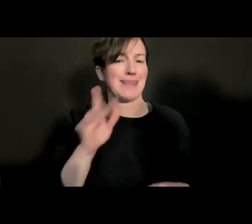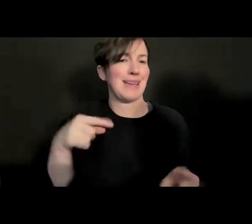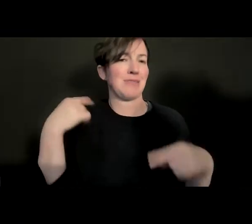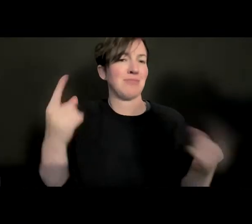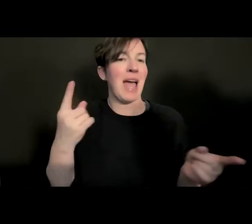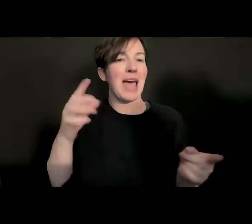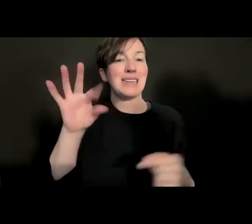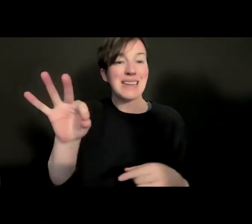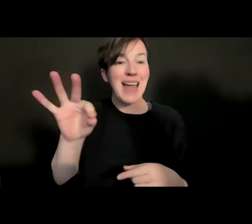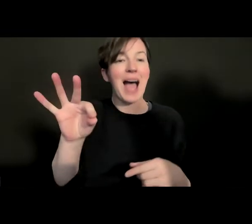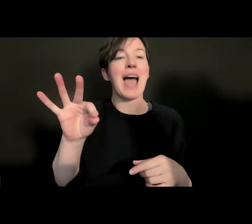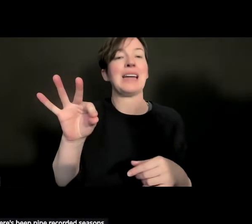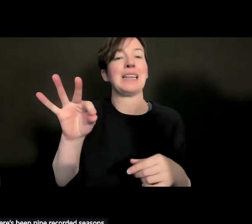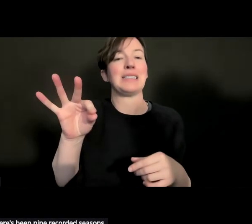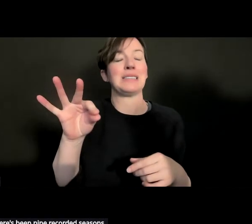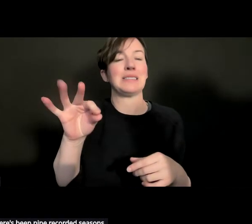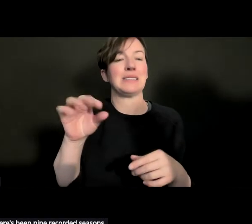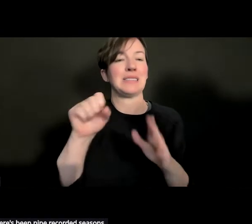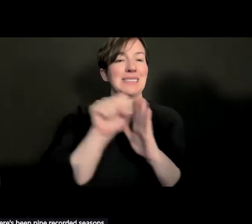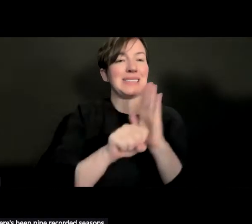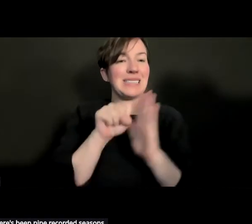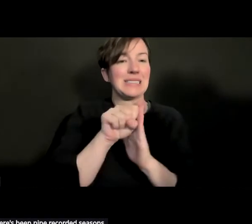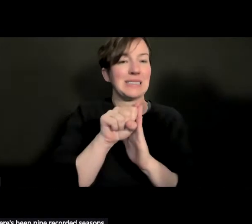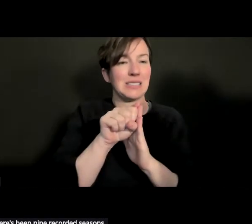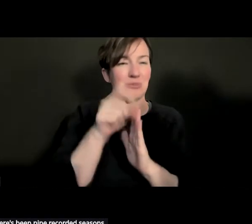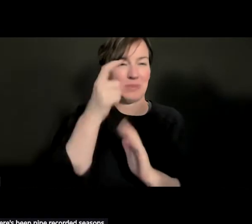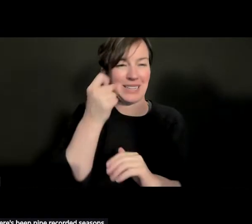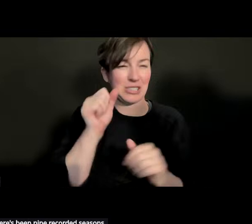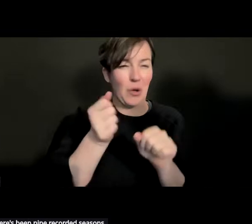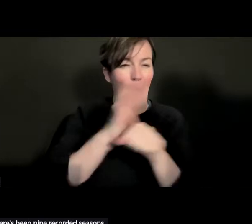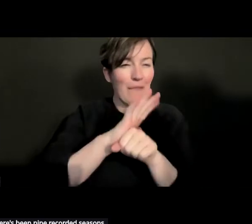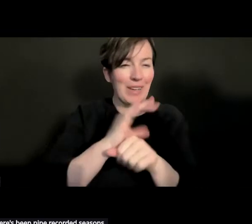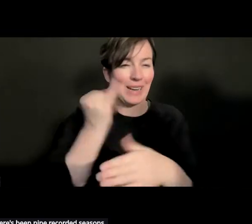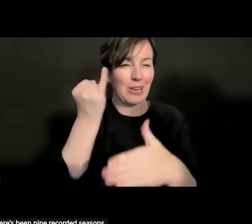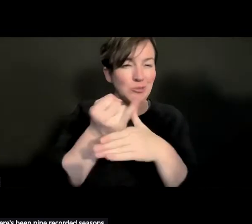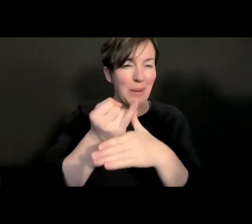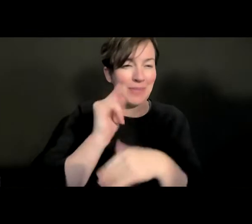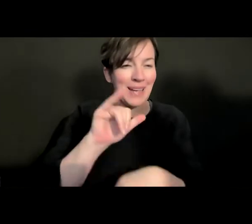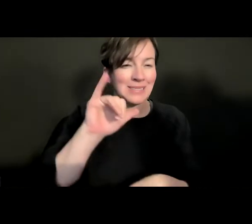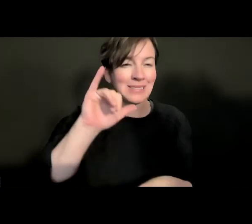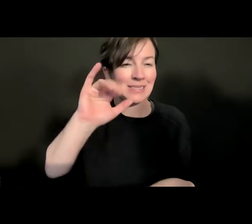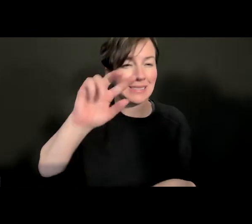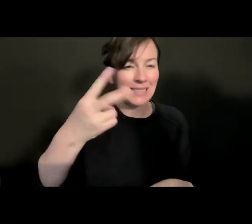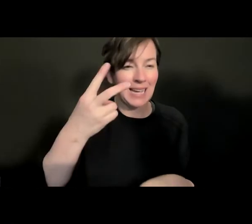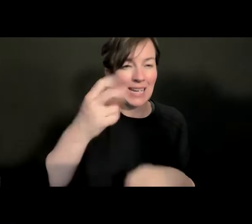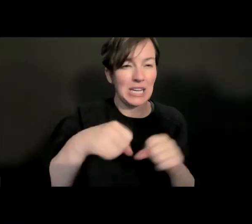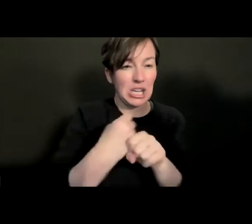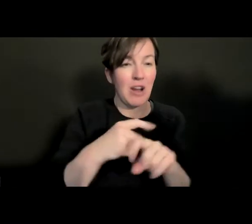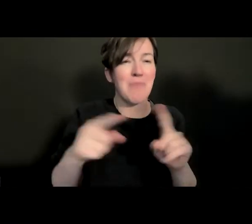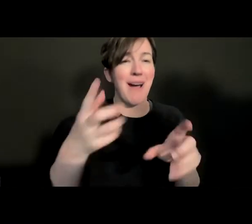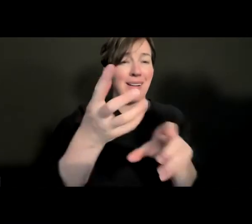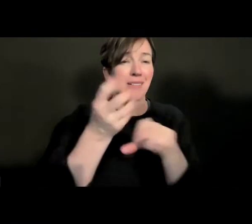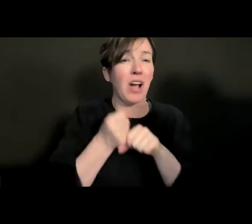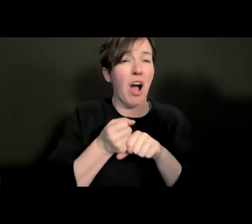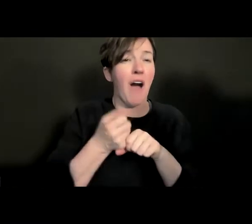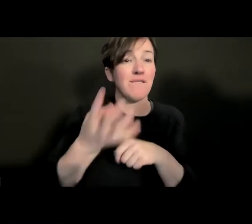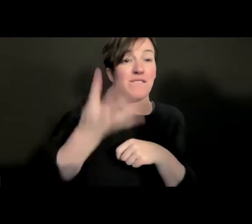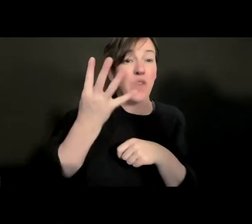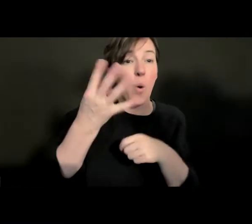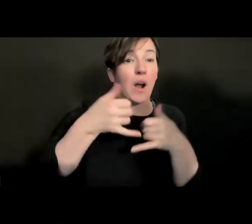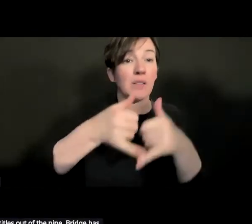recorded seasons with COVID interrupting my second year. But we've been very lucky to capture 4 titles out of the 9. Bridge has